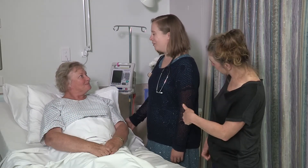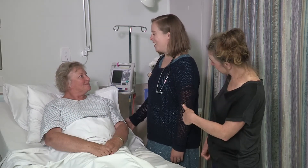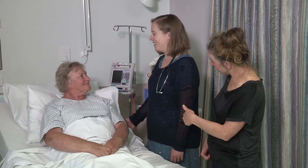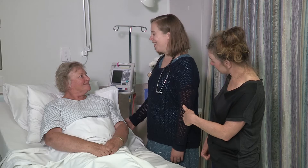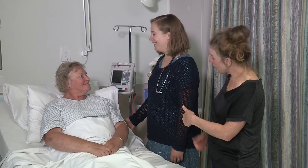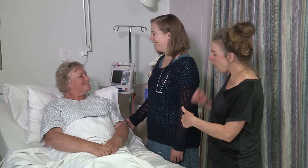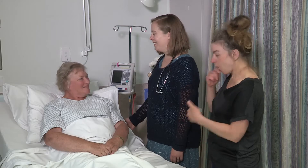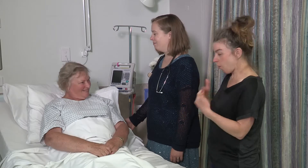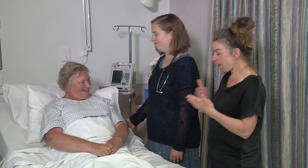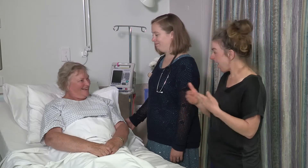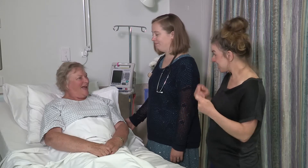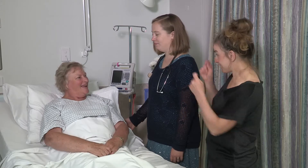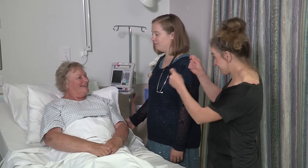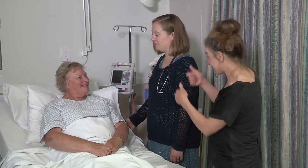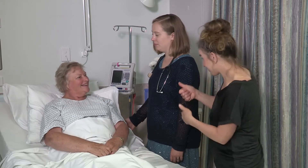Great, we'll arrange that.